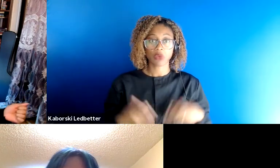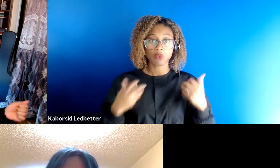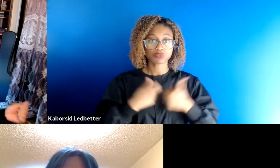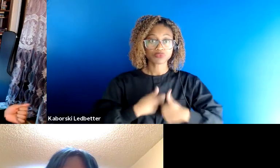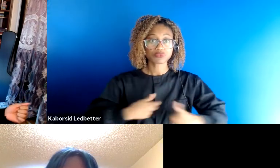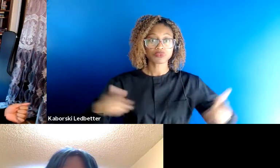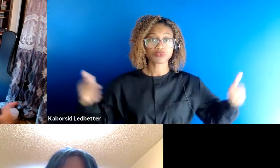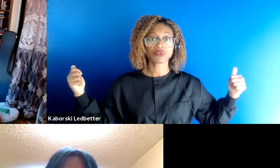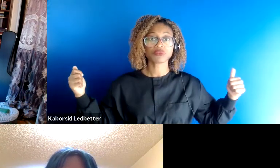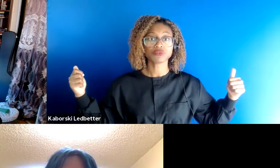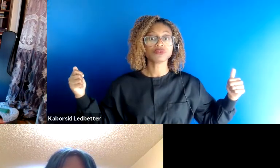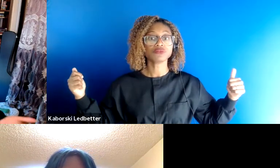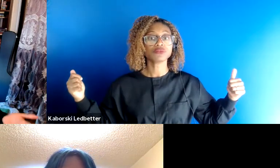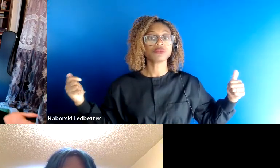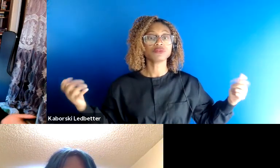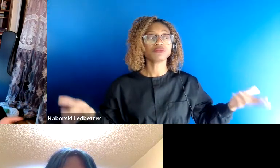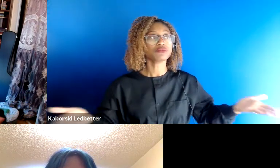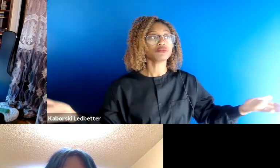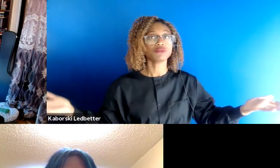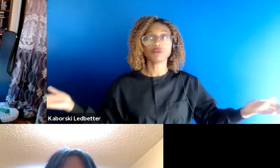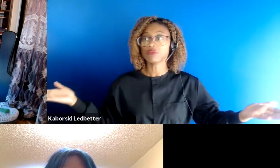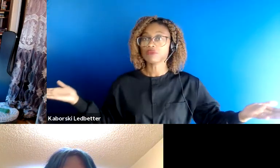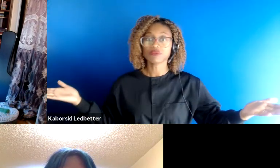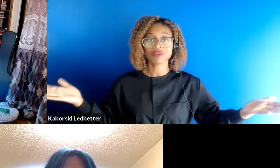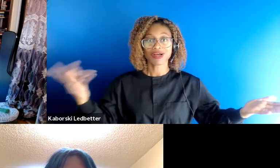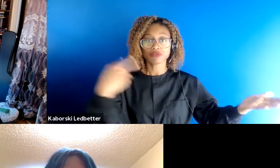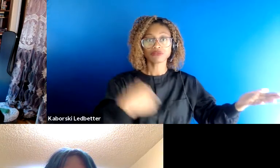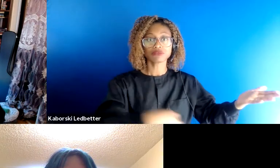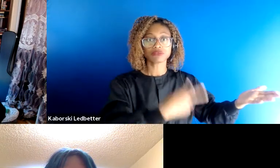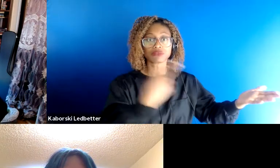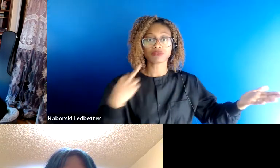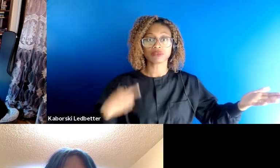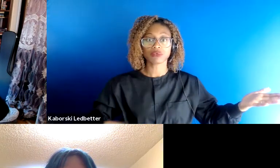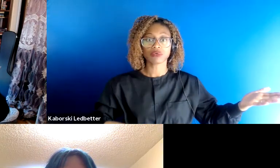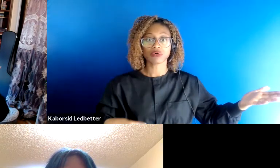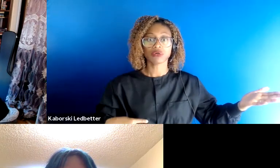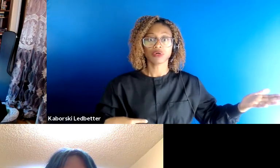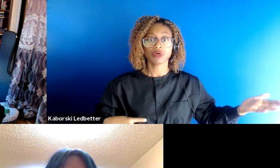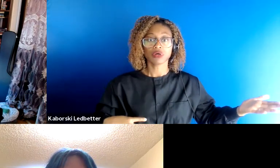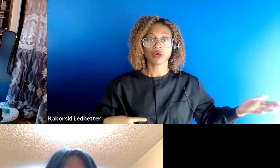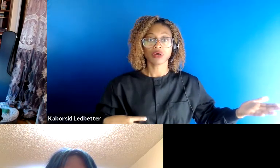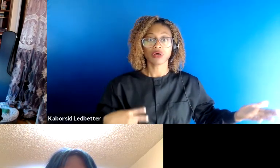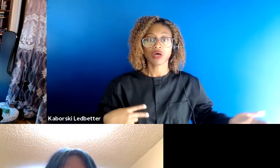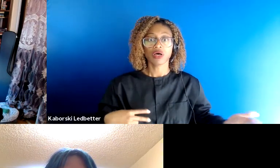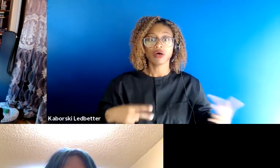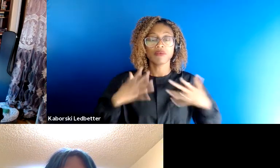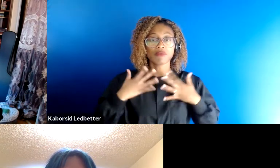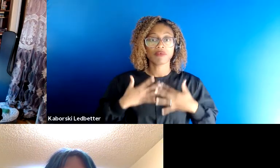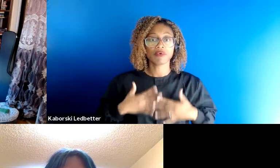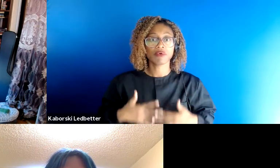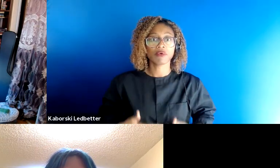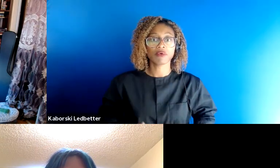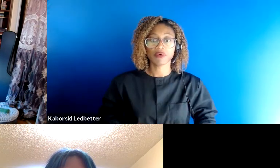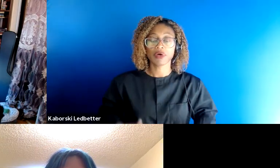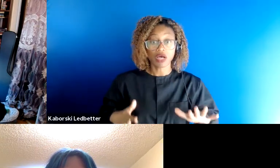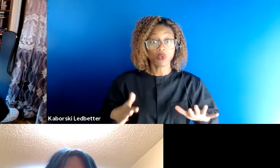in town square in front of the other clergy and show the extent to which their body was covered in body lice. Because the